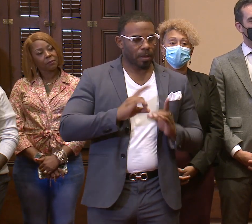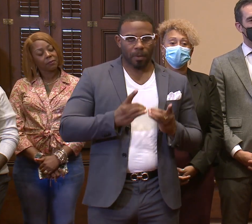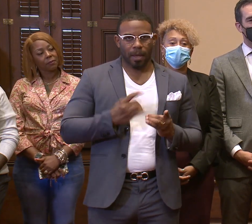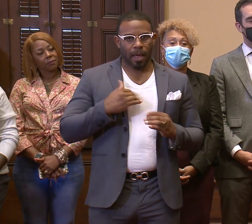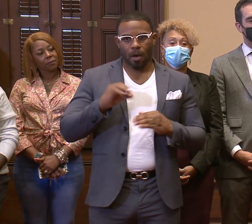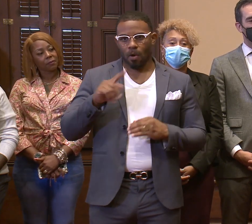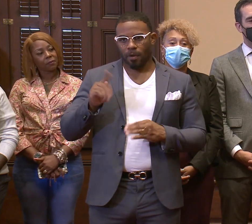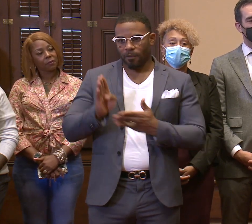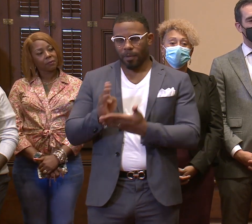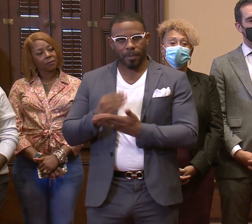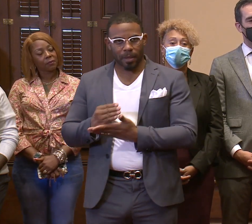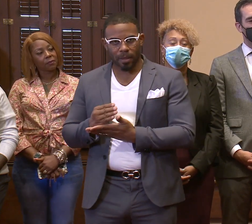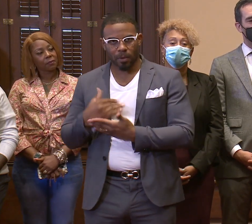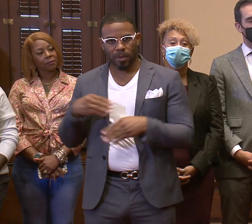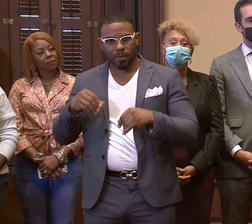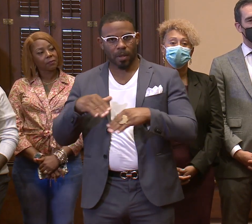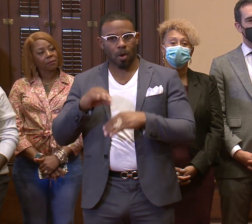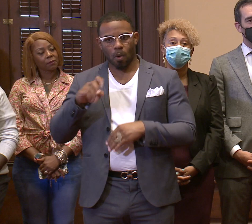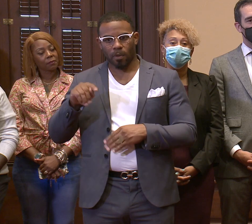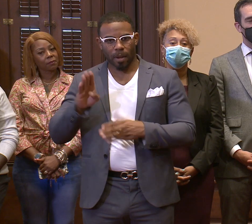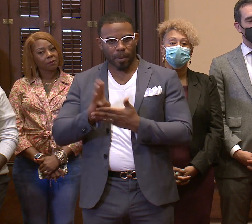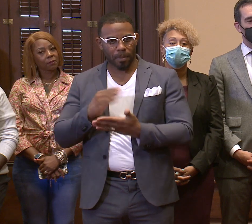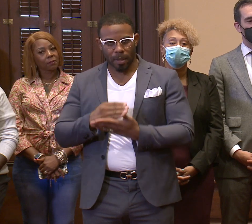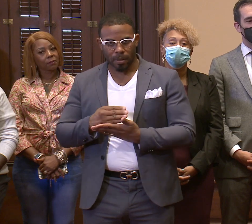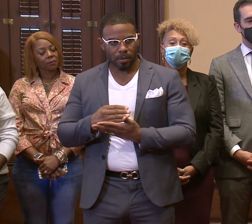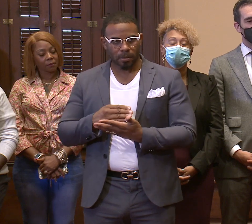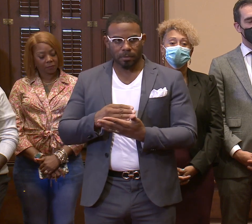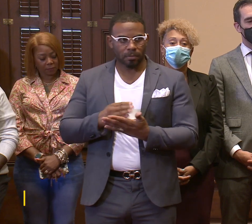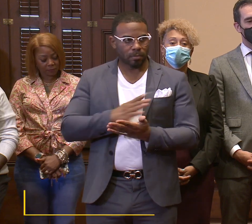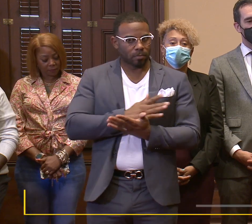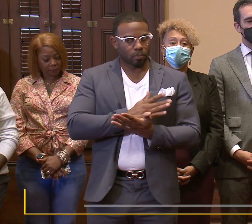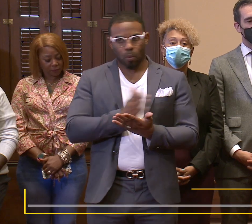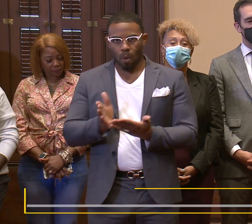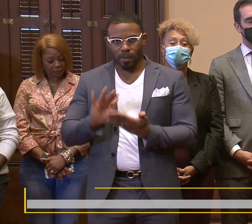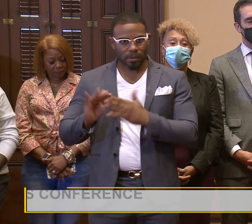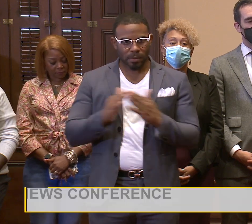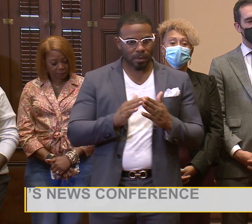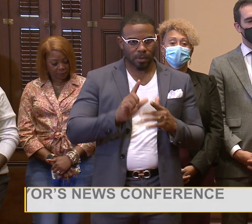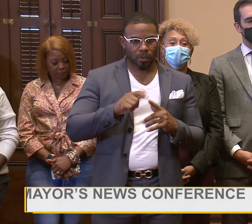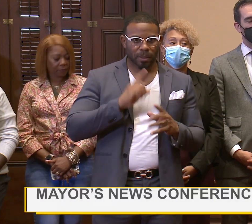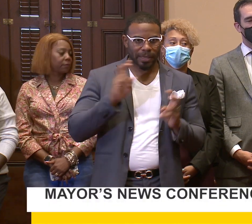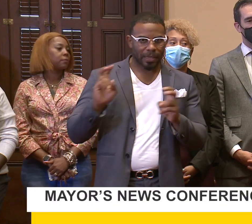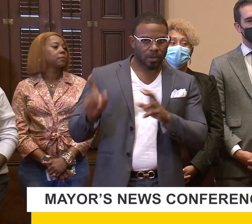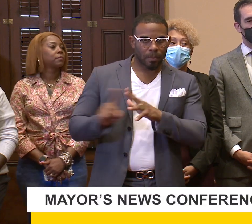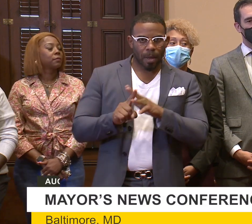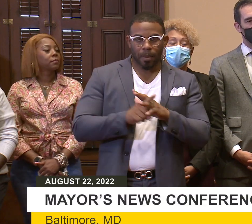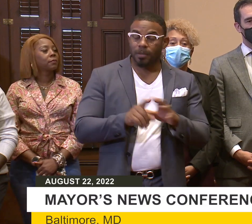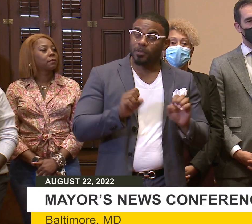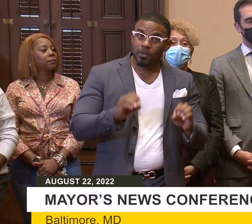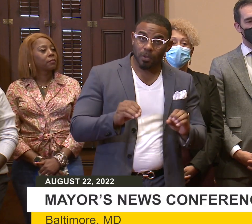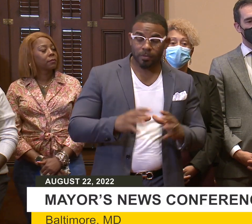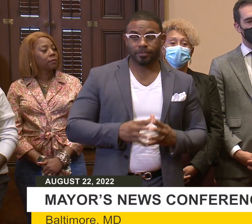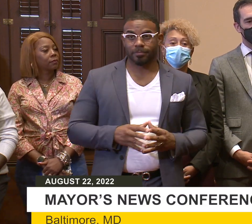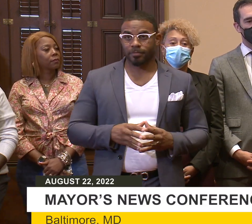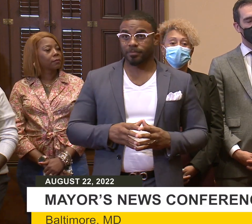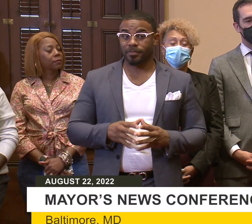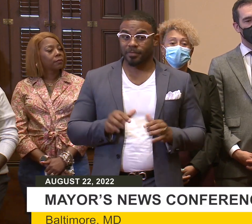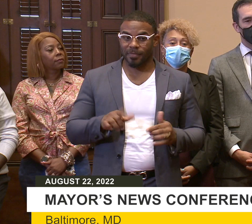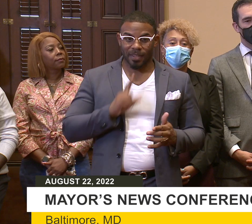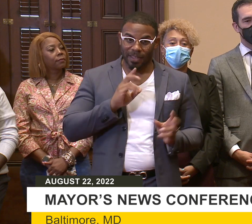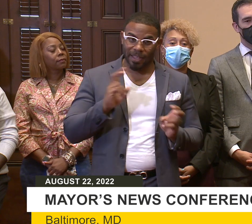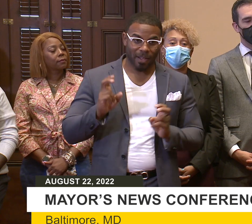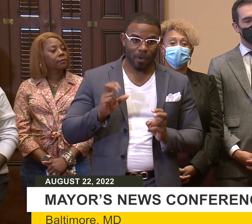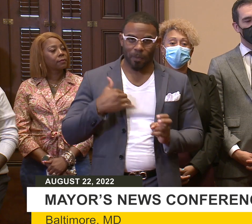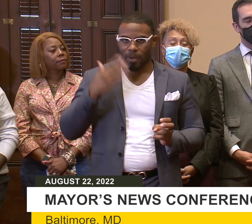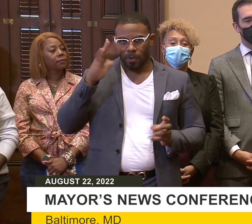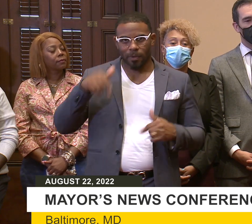has an overtime budget. We spend overtime budgets across the city when there are issues. So this is an issue